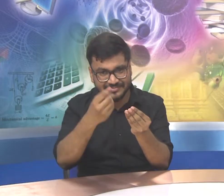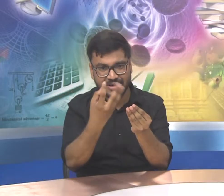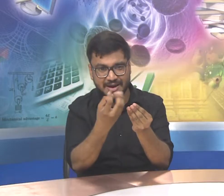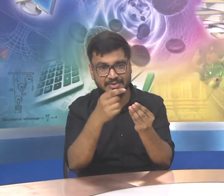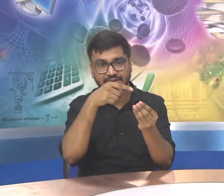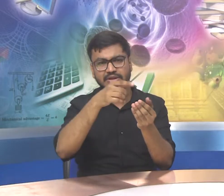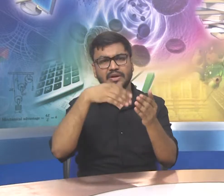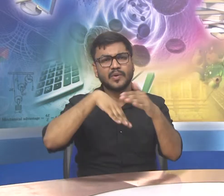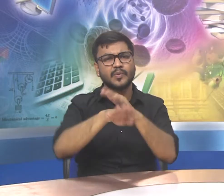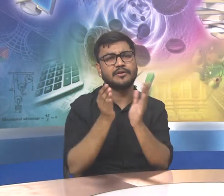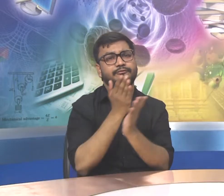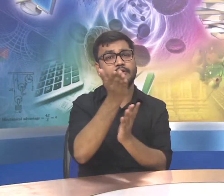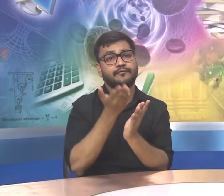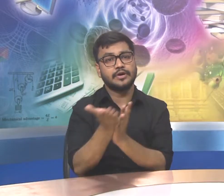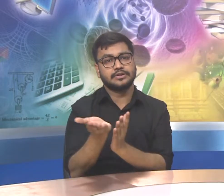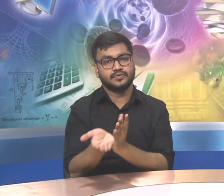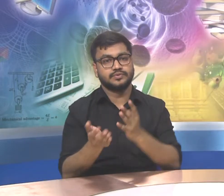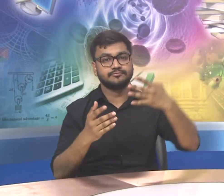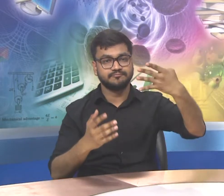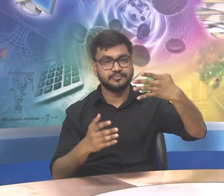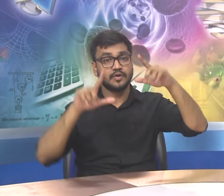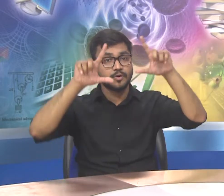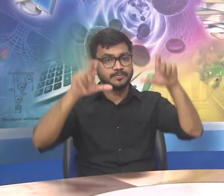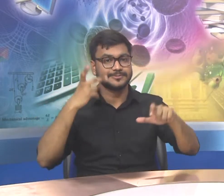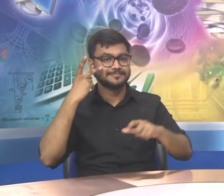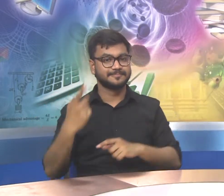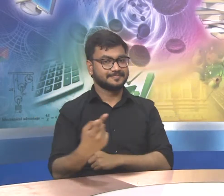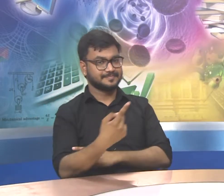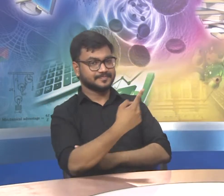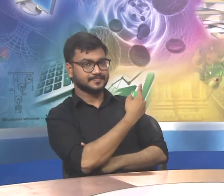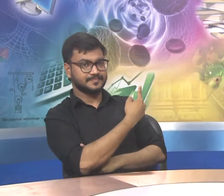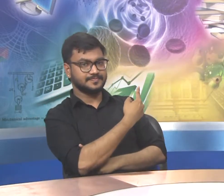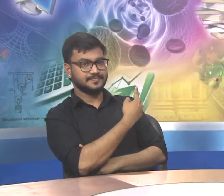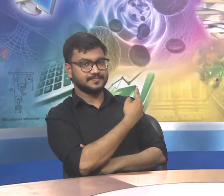There are types of deposit accounts.